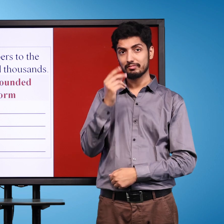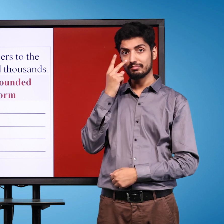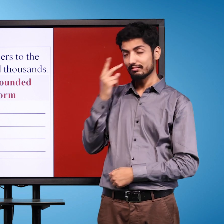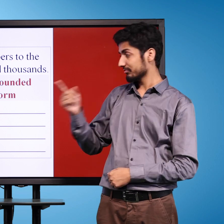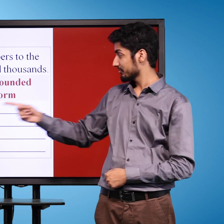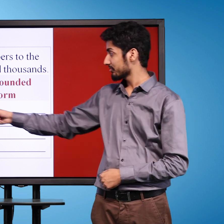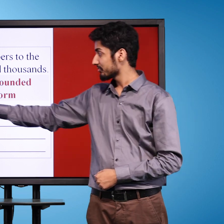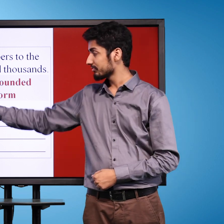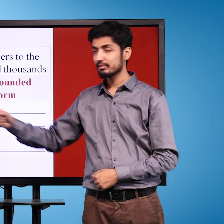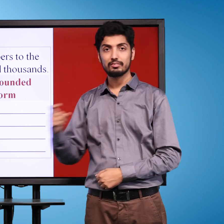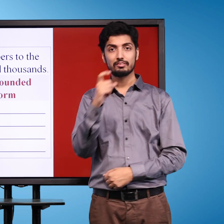Given number